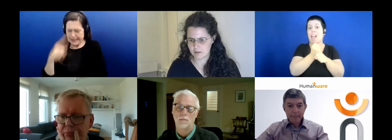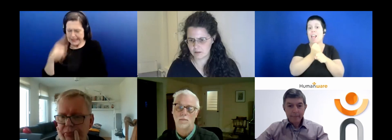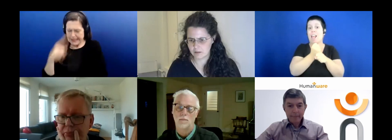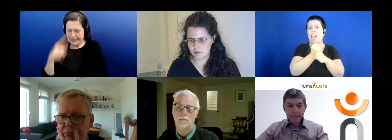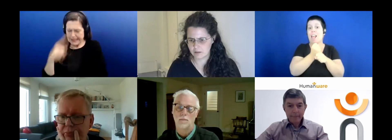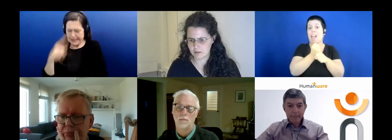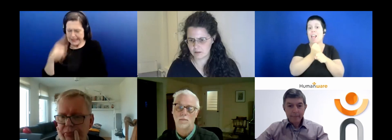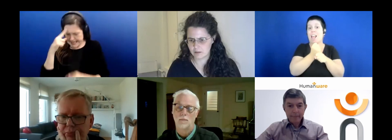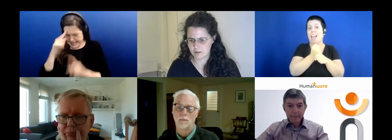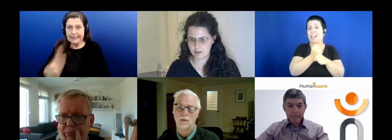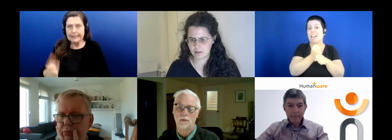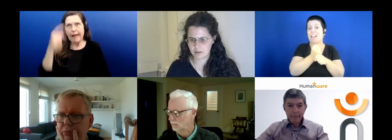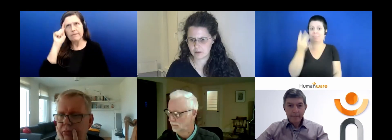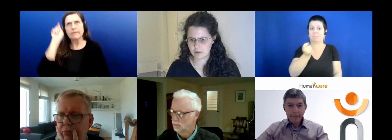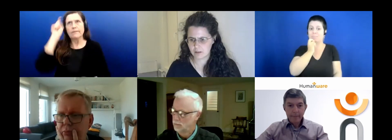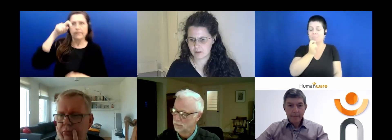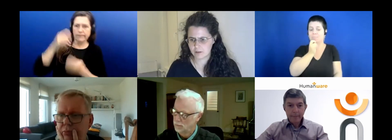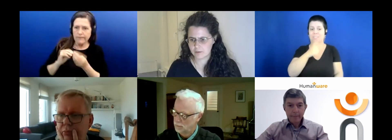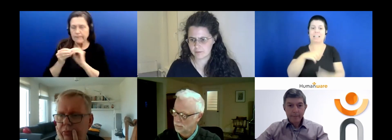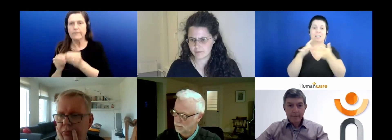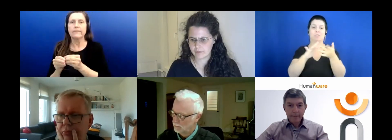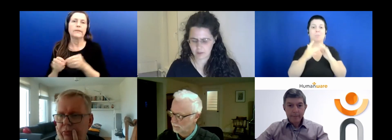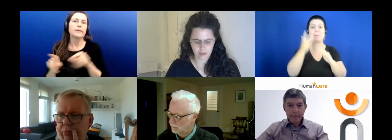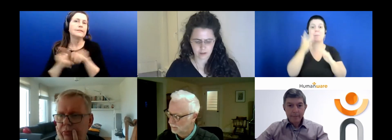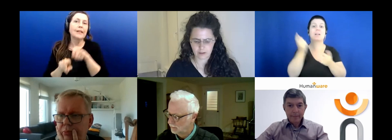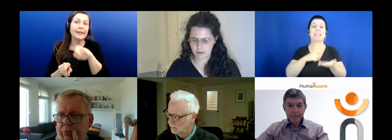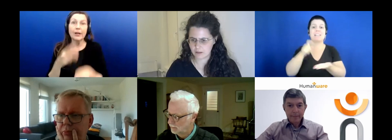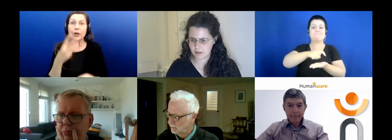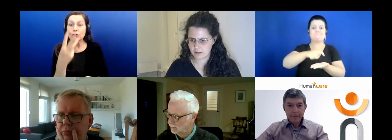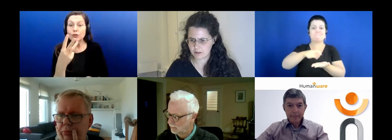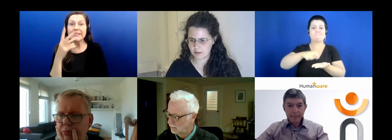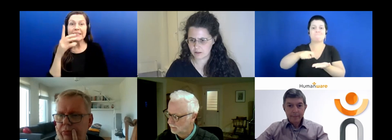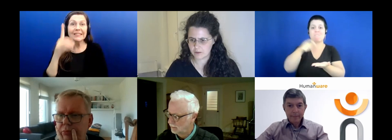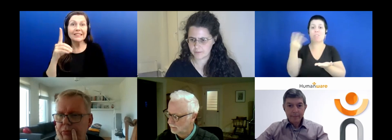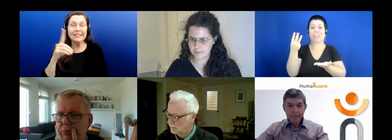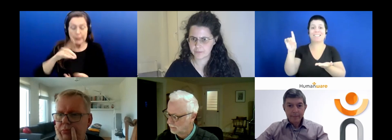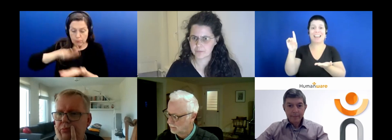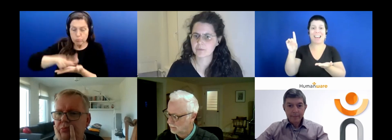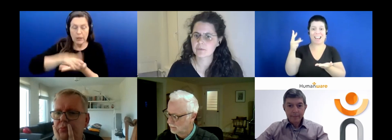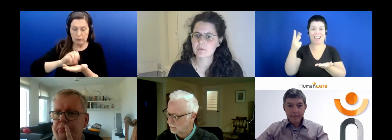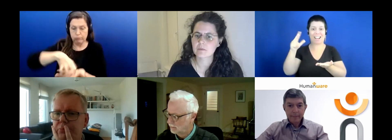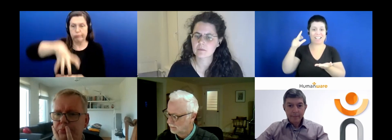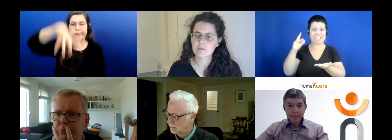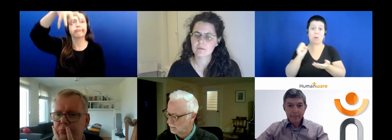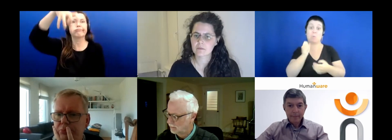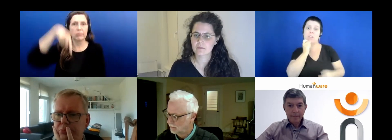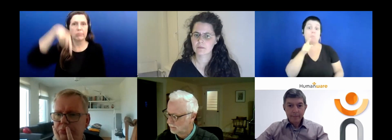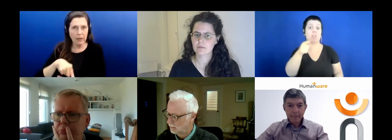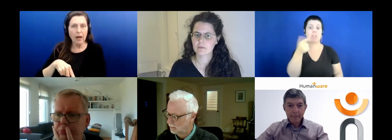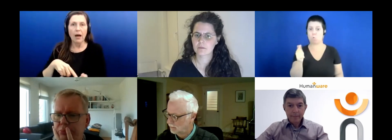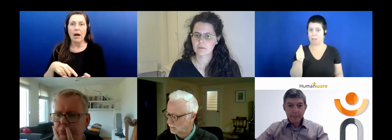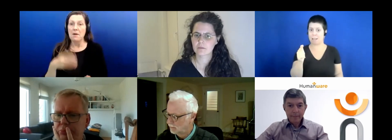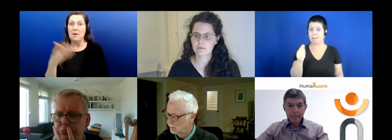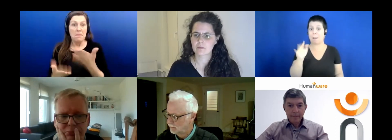for example, networks of people with 3D printers have sprung up. So even if you don't have a 3D printer yourself,